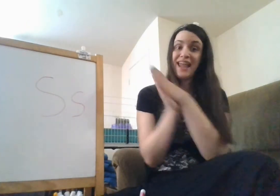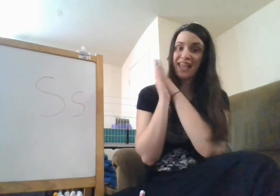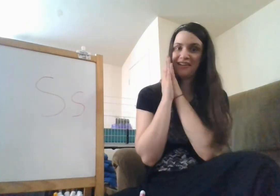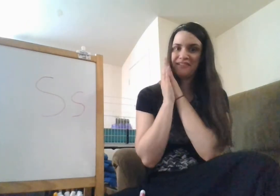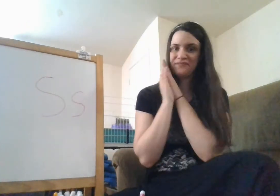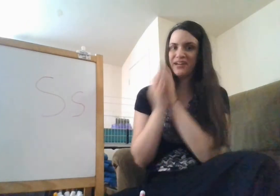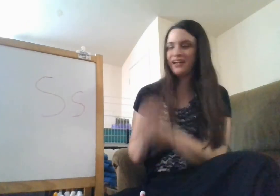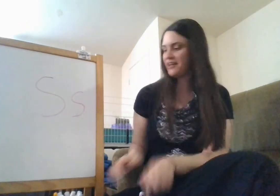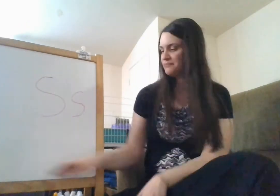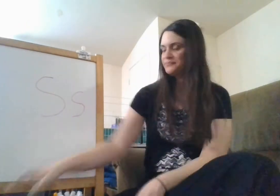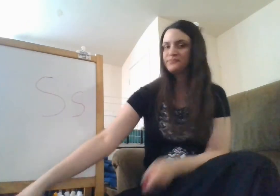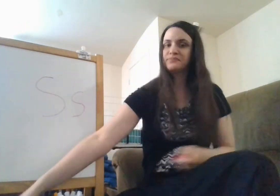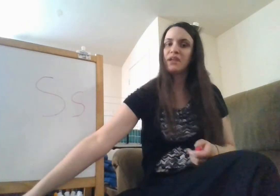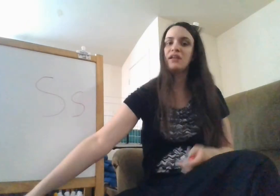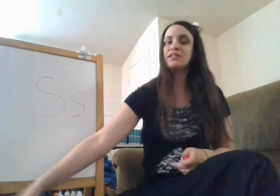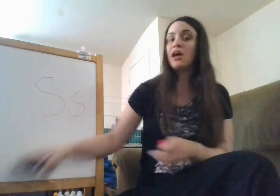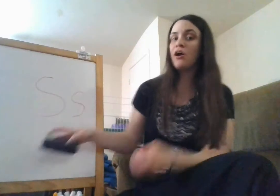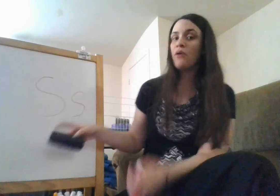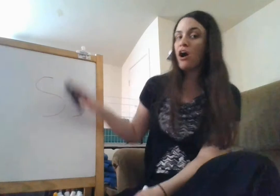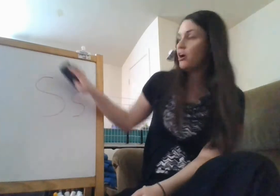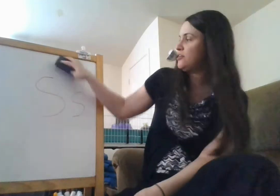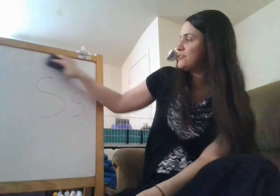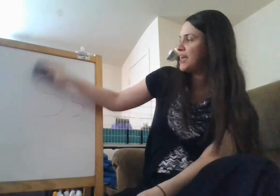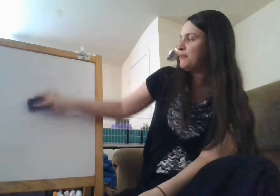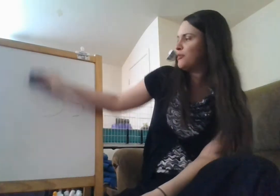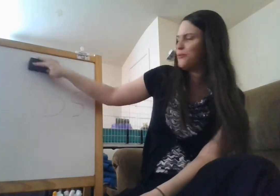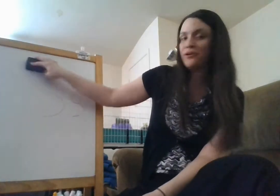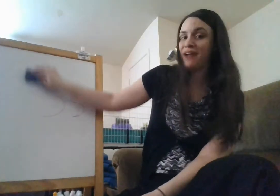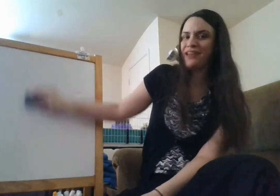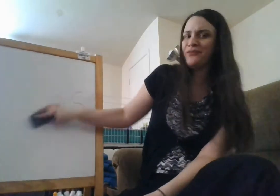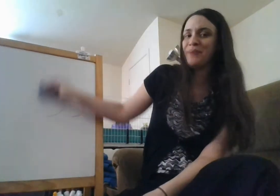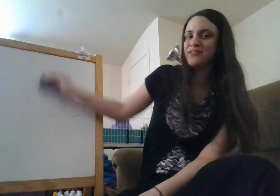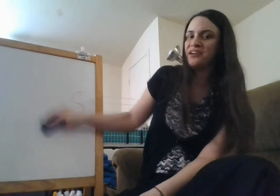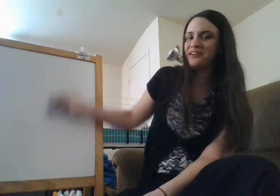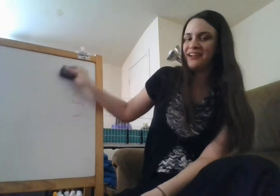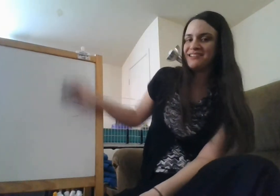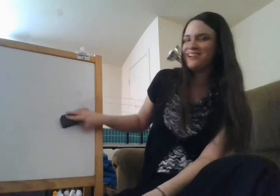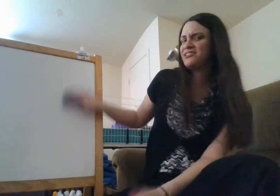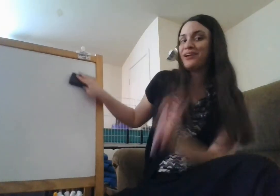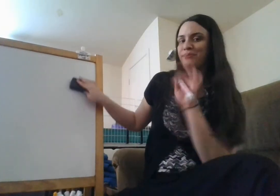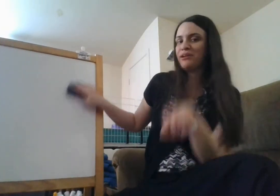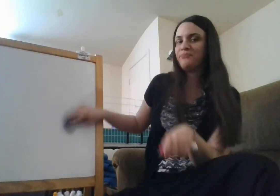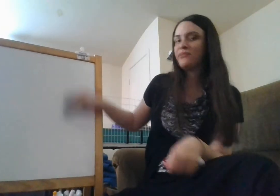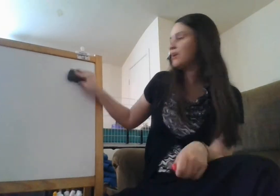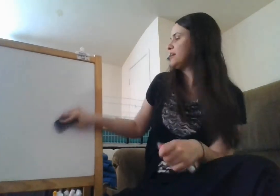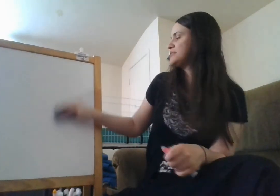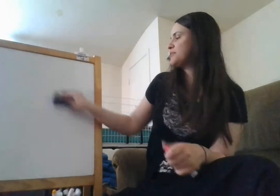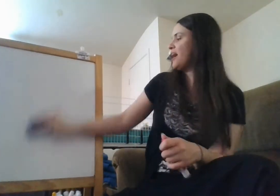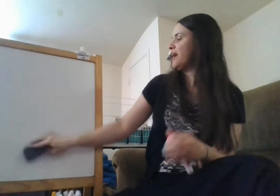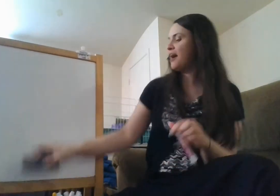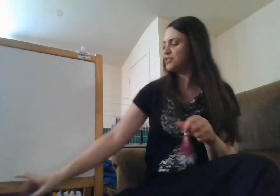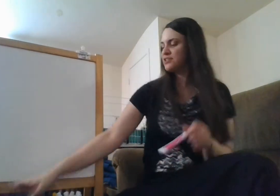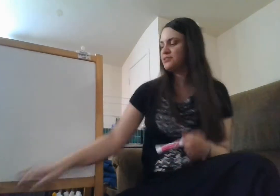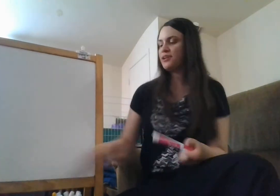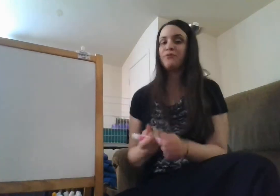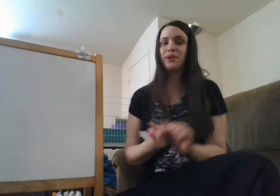snake. Very good. So our new sight word, or I think we may have done it like I said yesterday, but that's okay. I was just looking for one of our